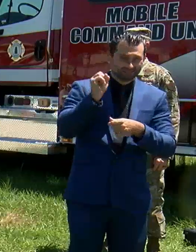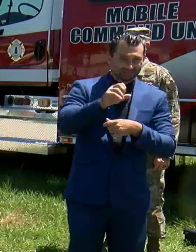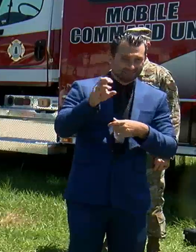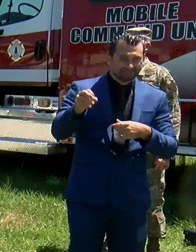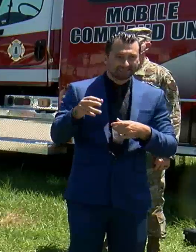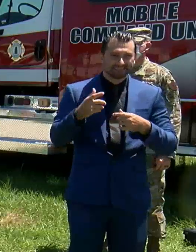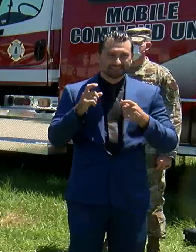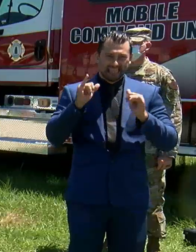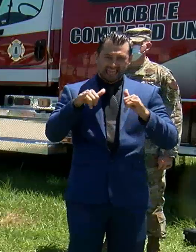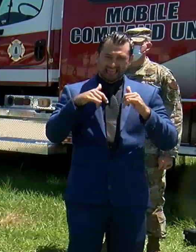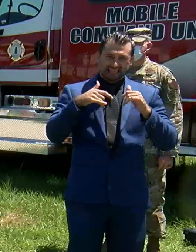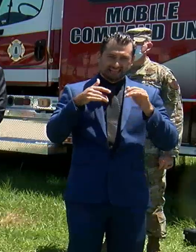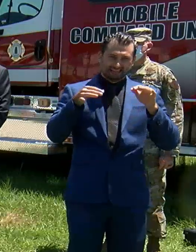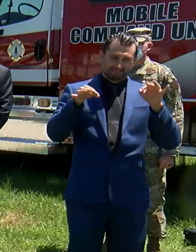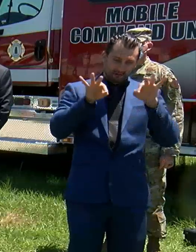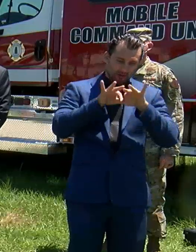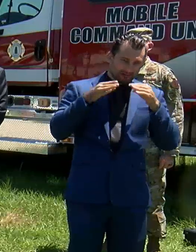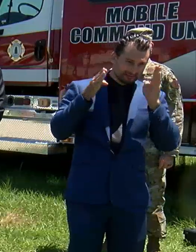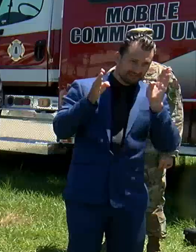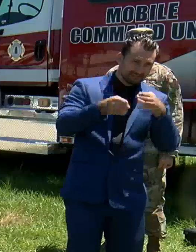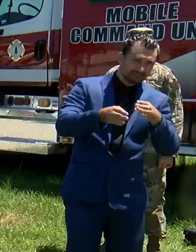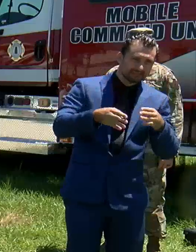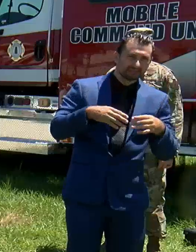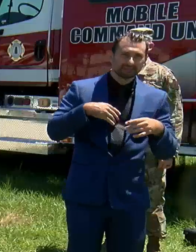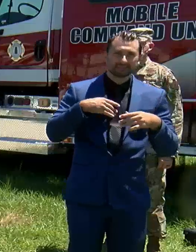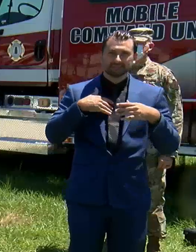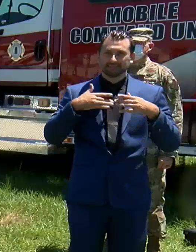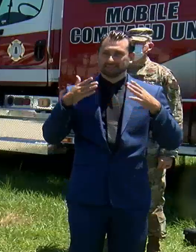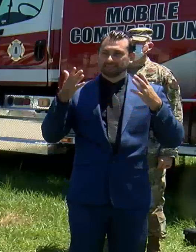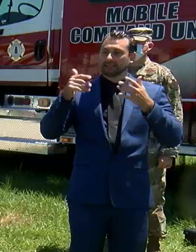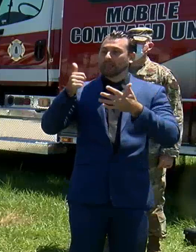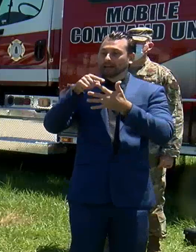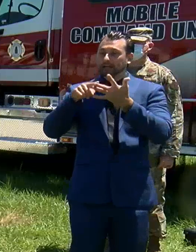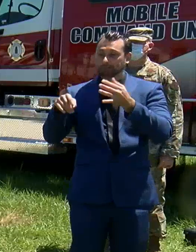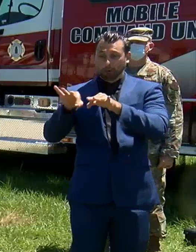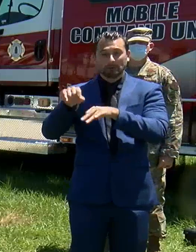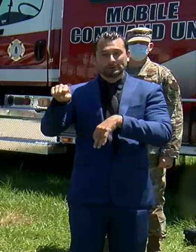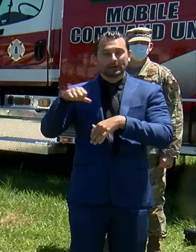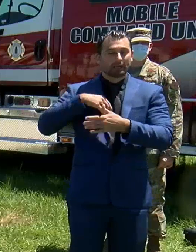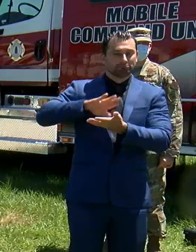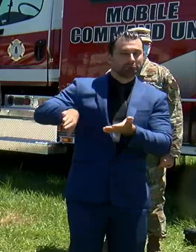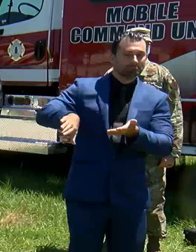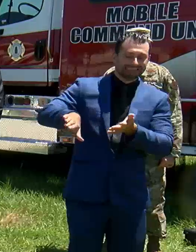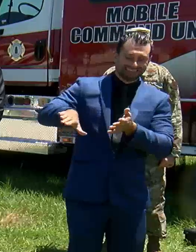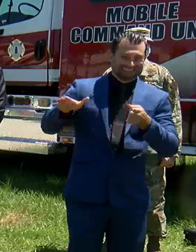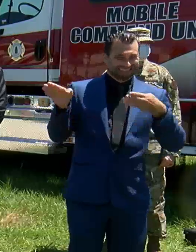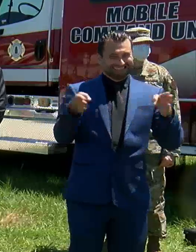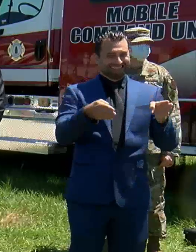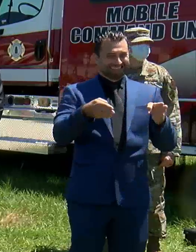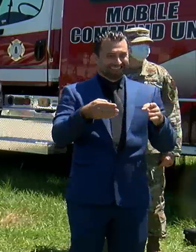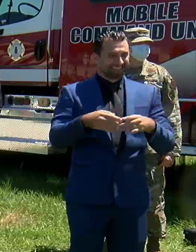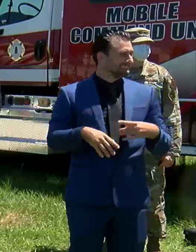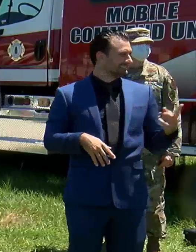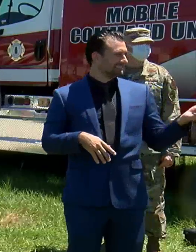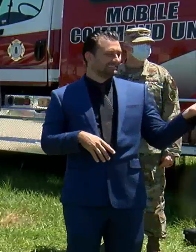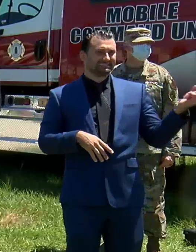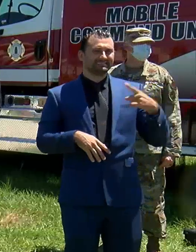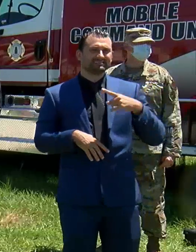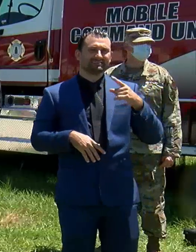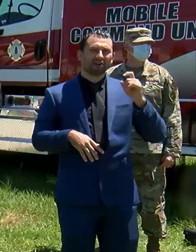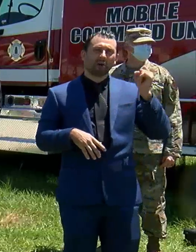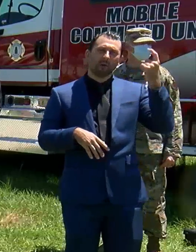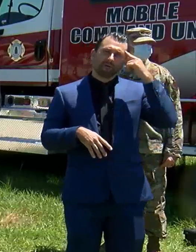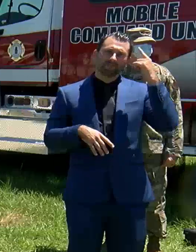but those can be handled, and you focus on this because of the sense of urgency. Governor, some people are looking for someone to